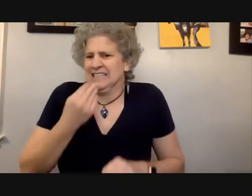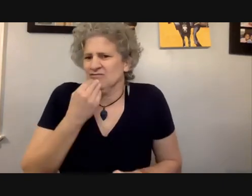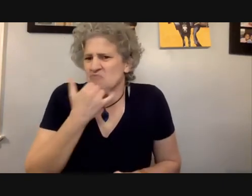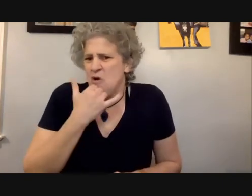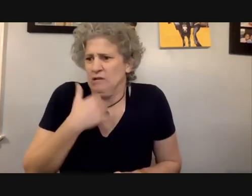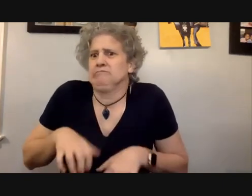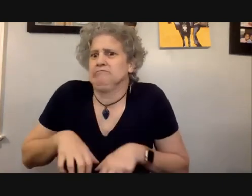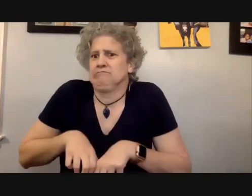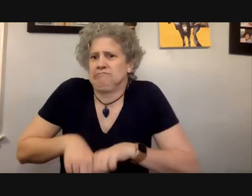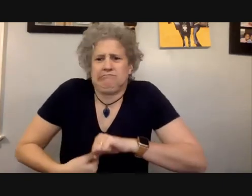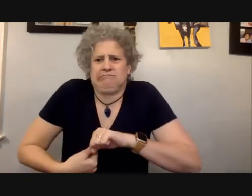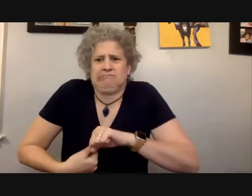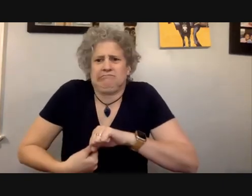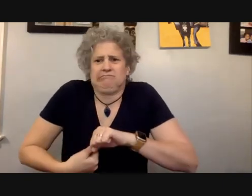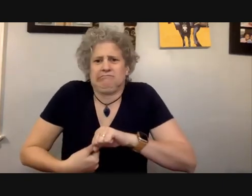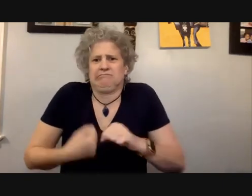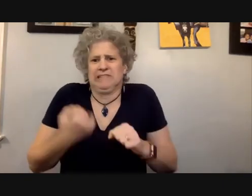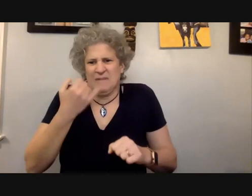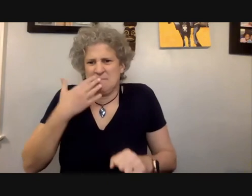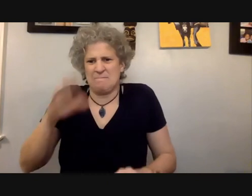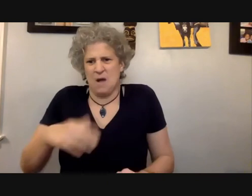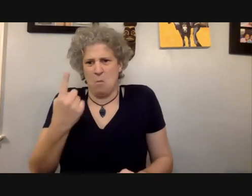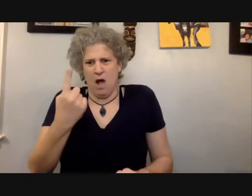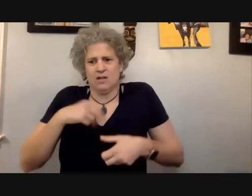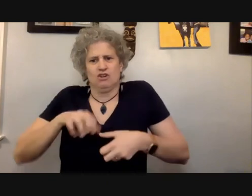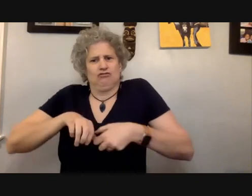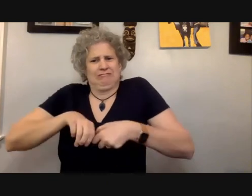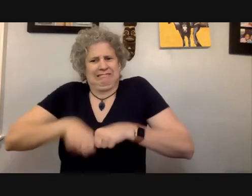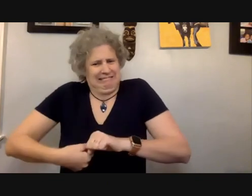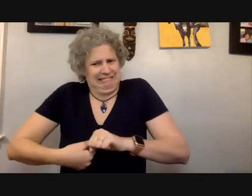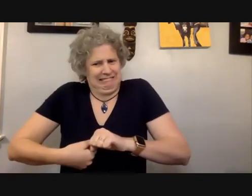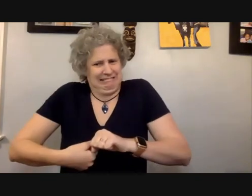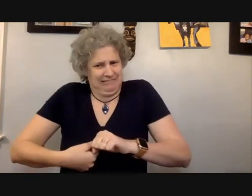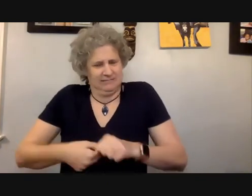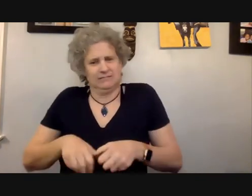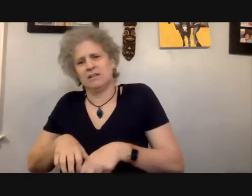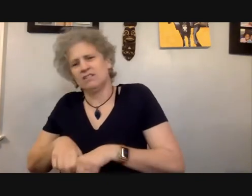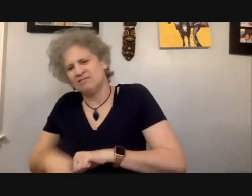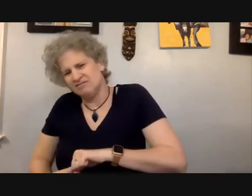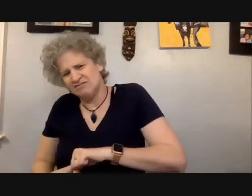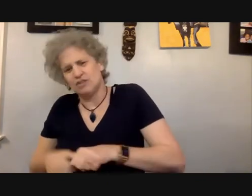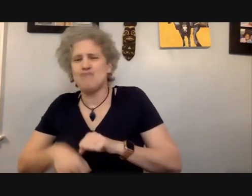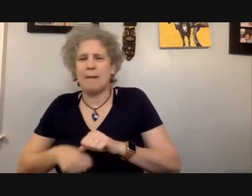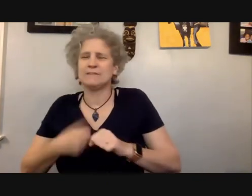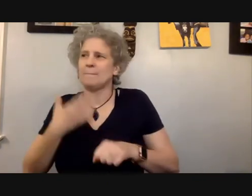menstrual cycle, getting your period, or if you ate something that didn't agree with you.